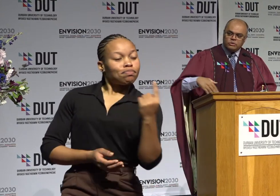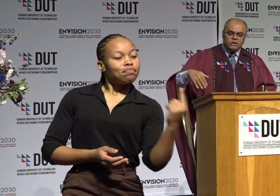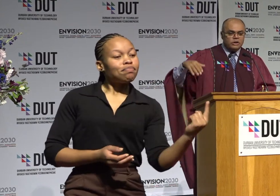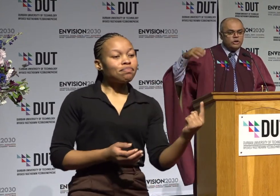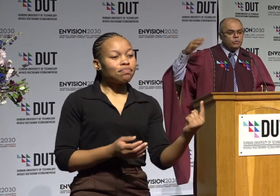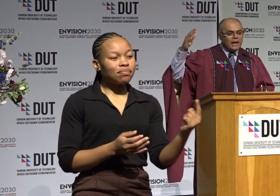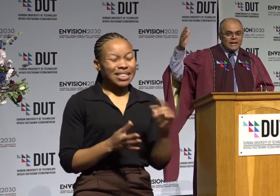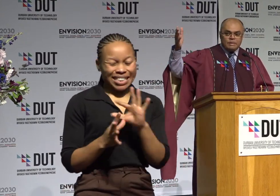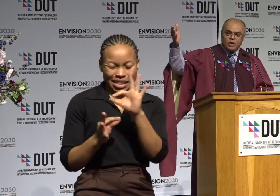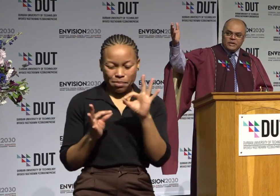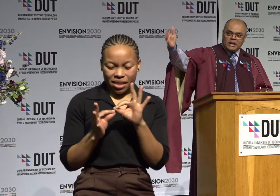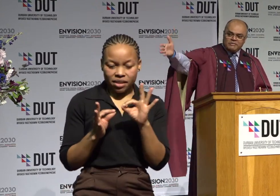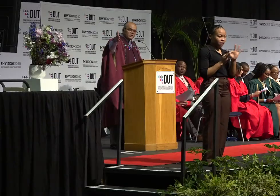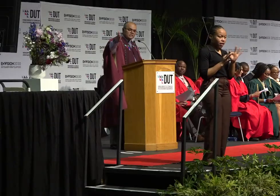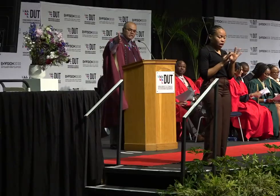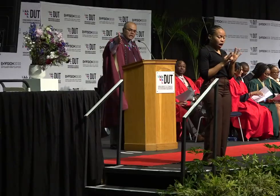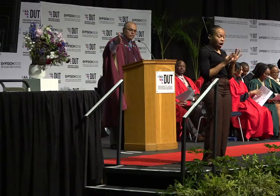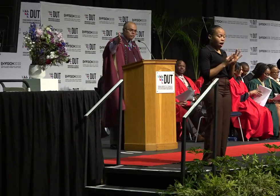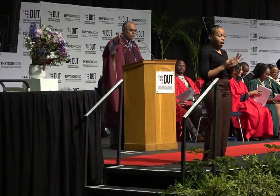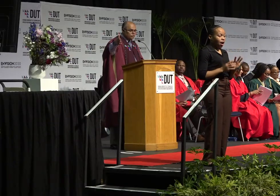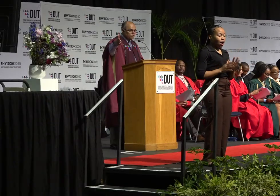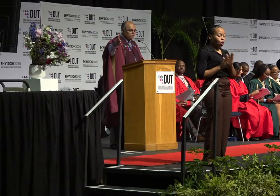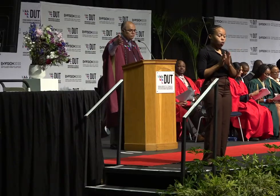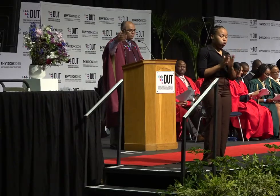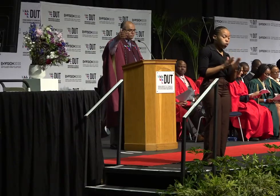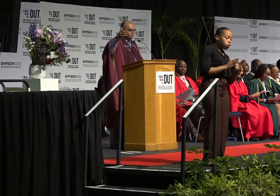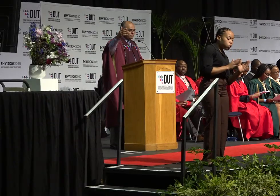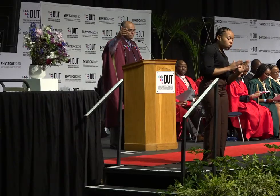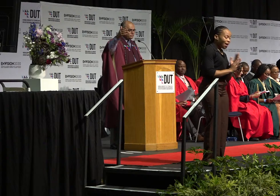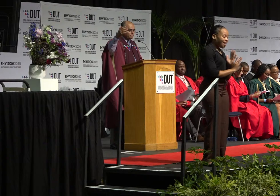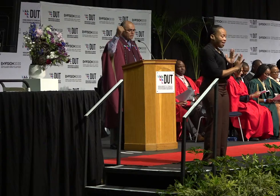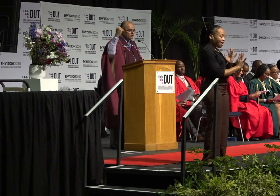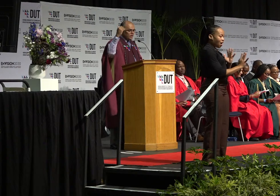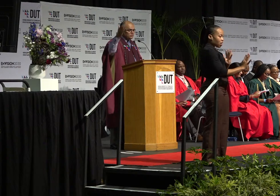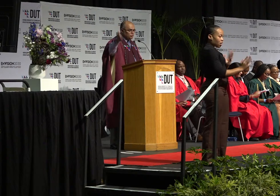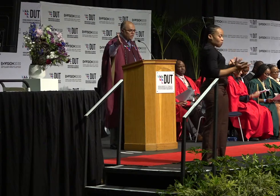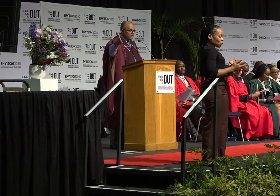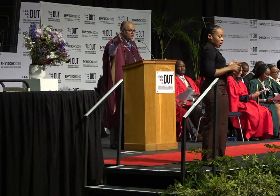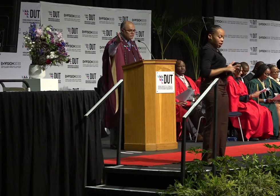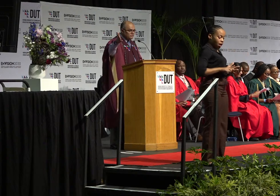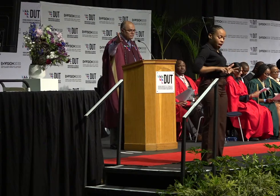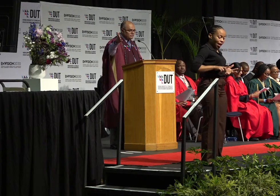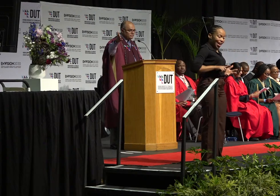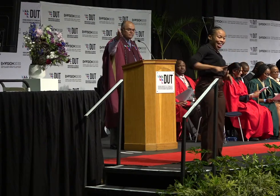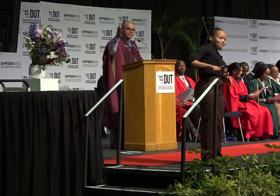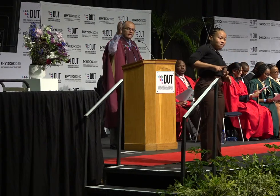roll. You will line up on the left-hand side of the auditorium. My right, your left.